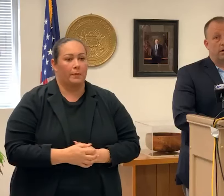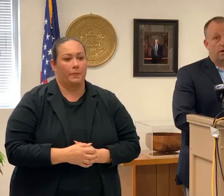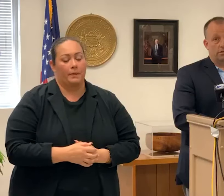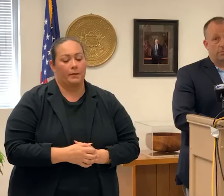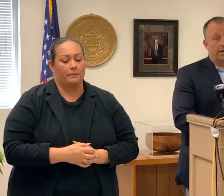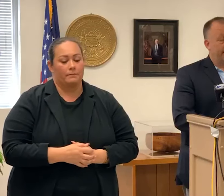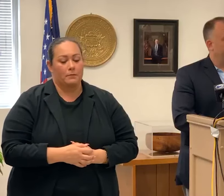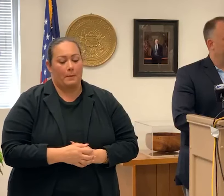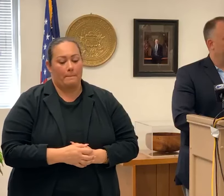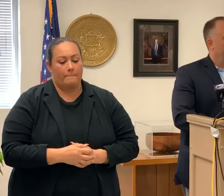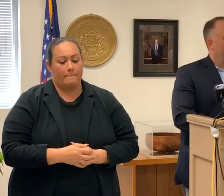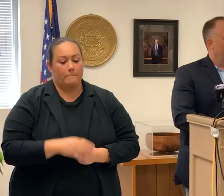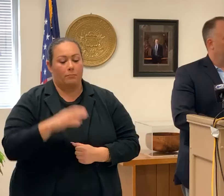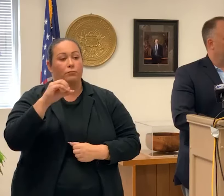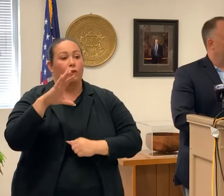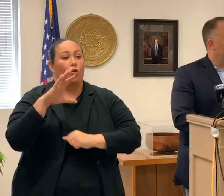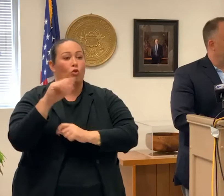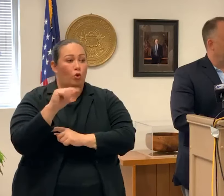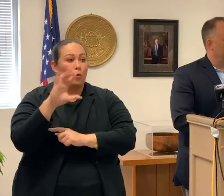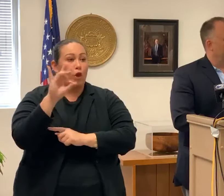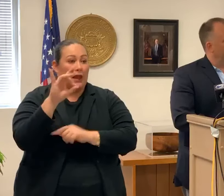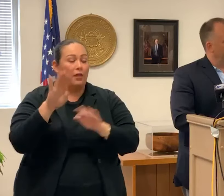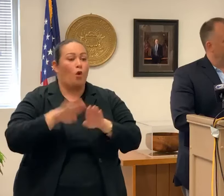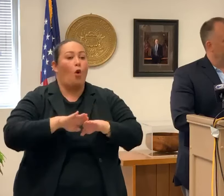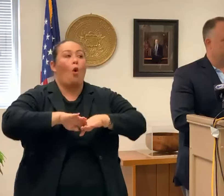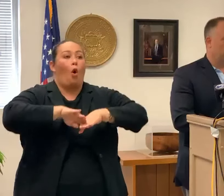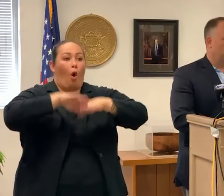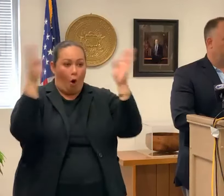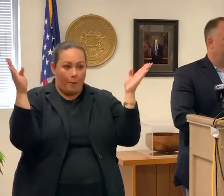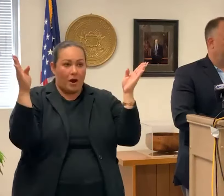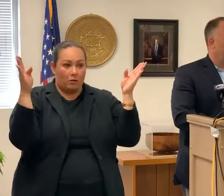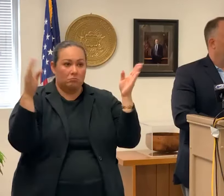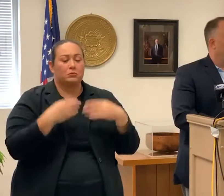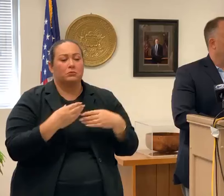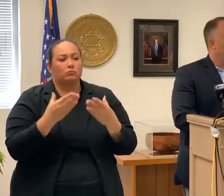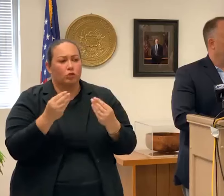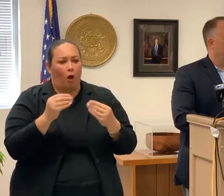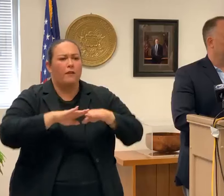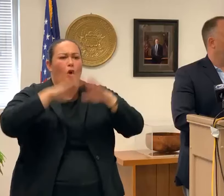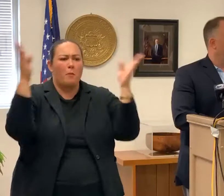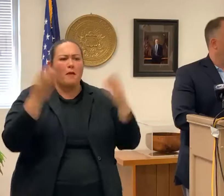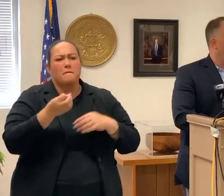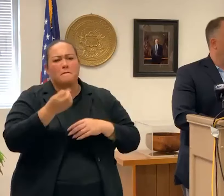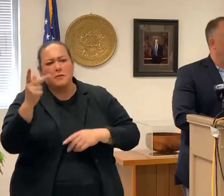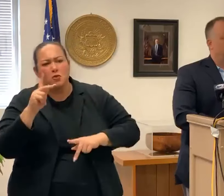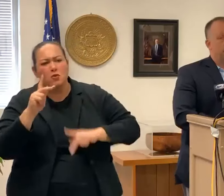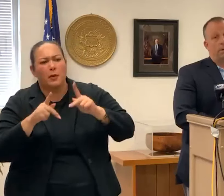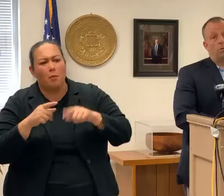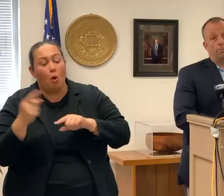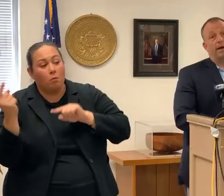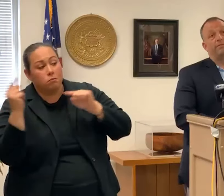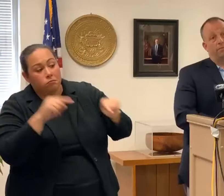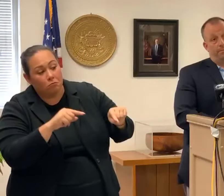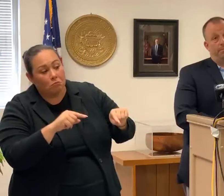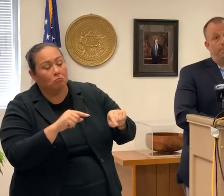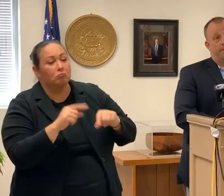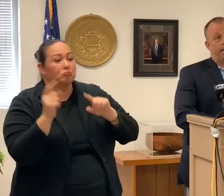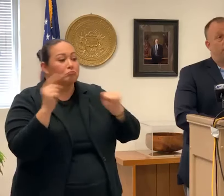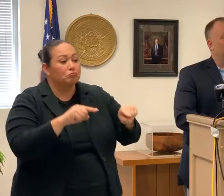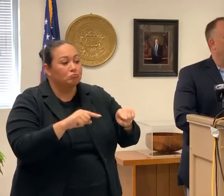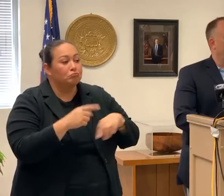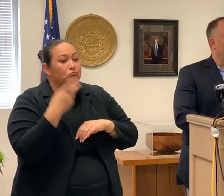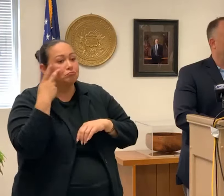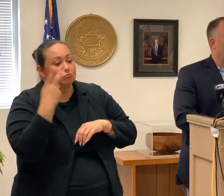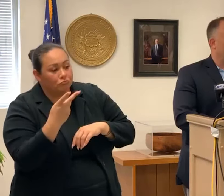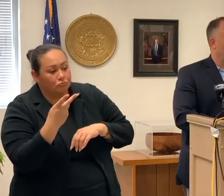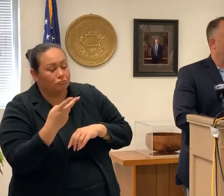for October 8th. It was, as we expected, a very gentle opening. Very few additional people have come, but we're mindful that